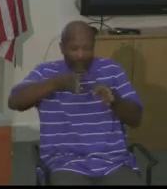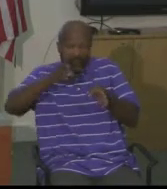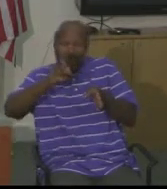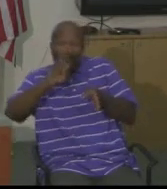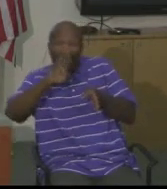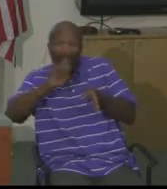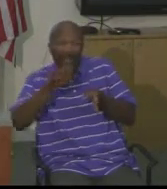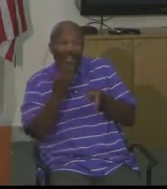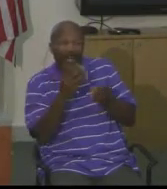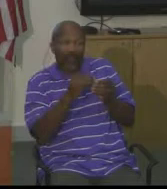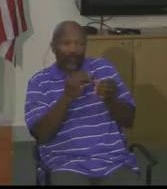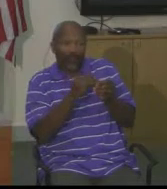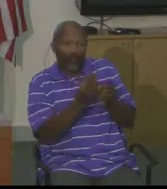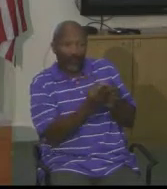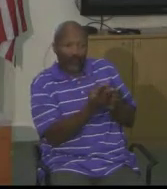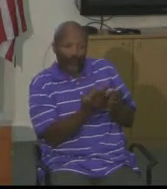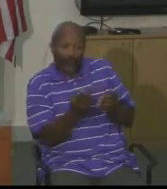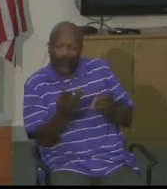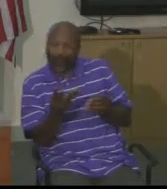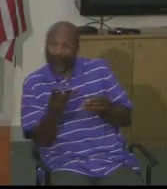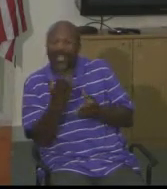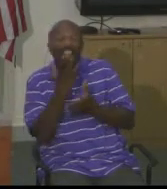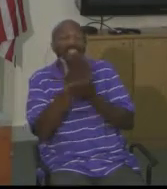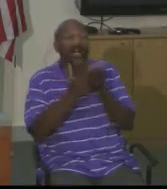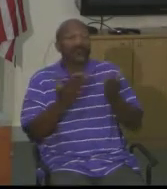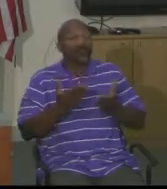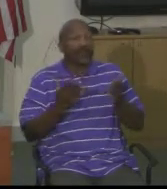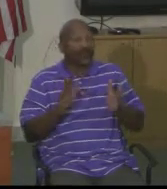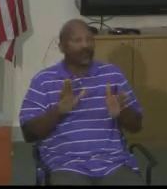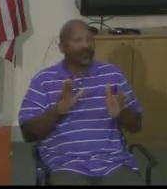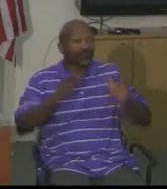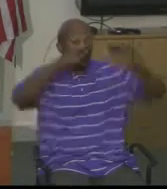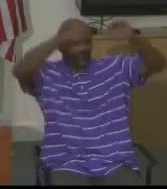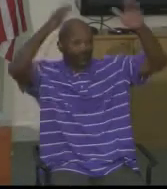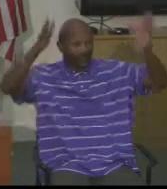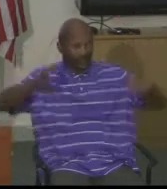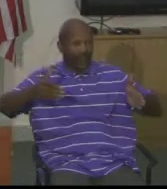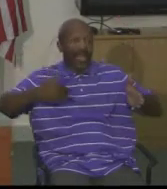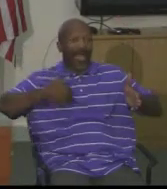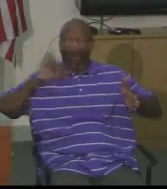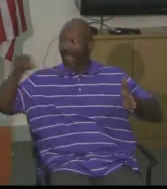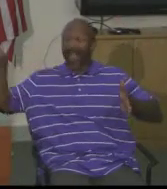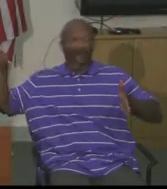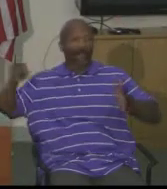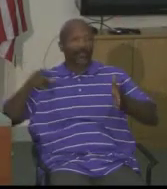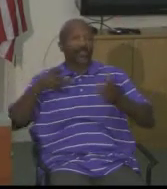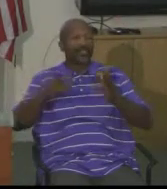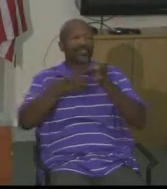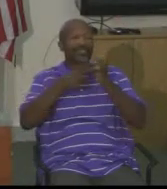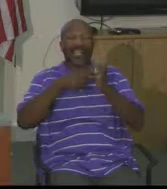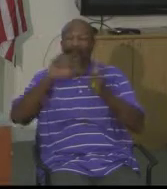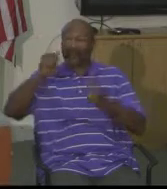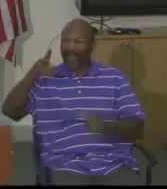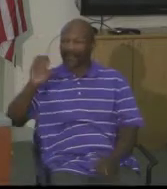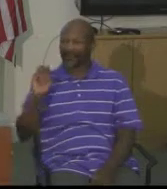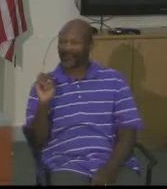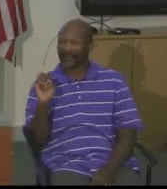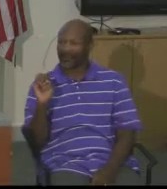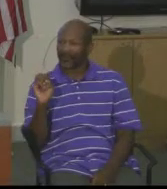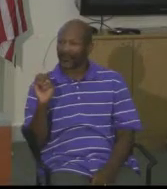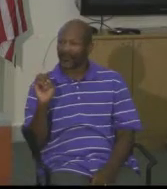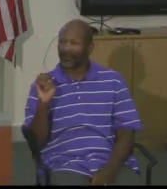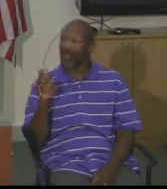drives. So you might see some servers that use a very small form factor like that to leave space. In this